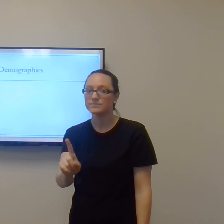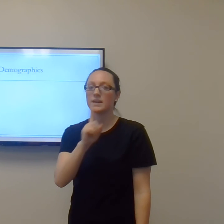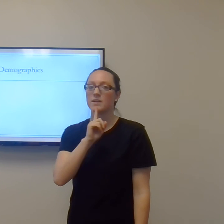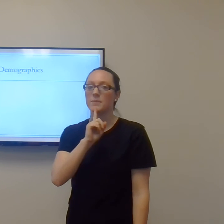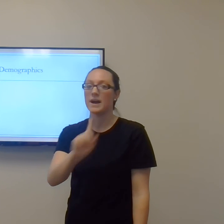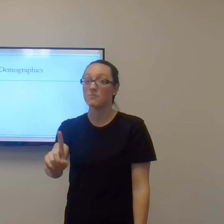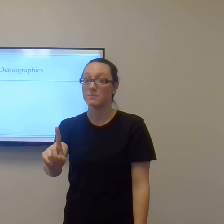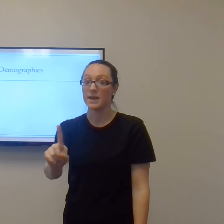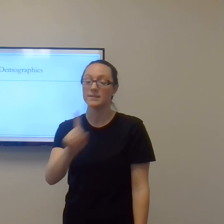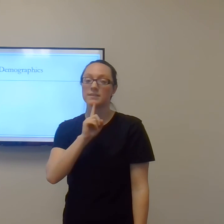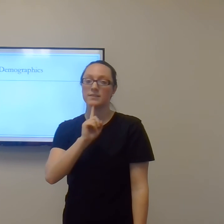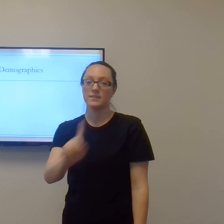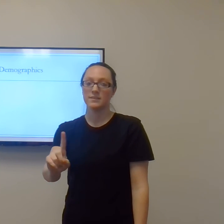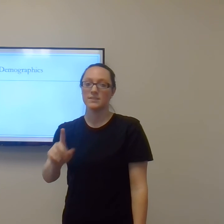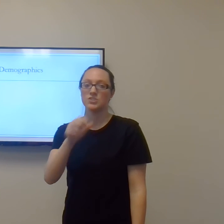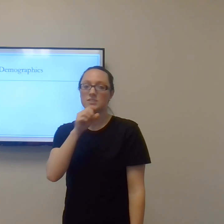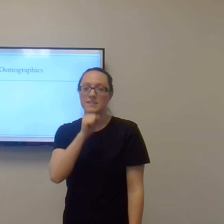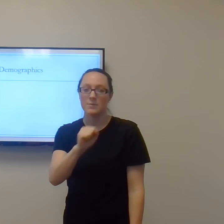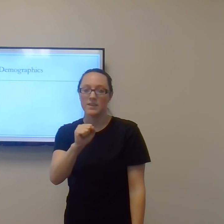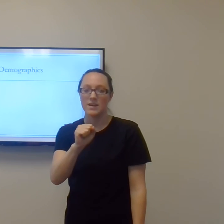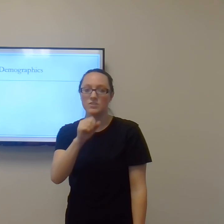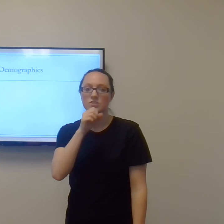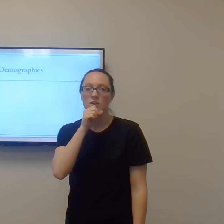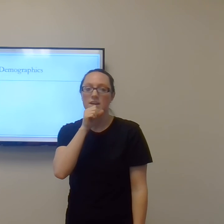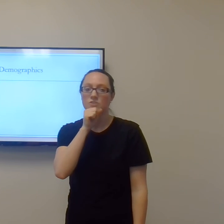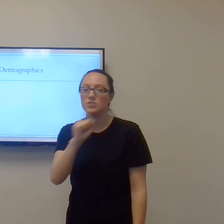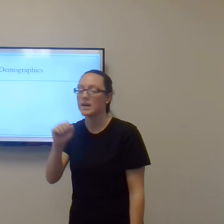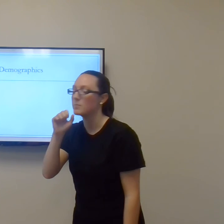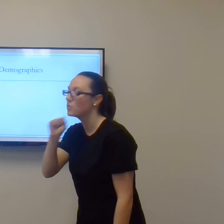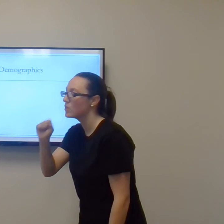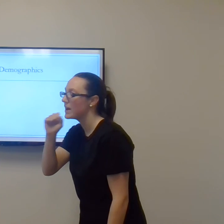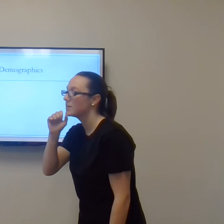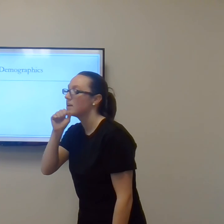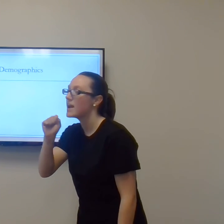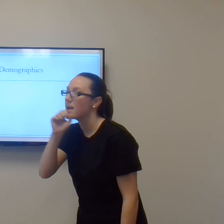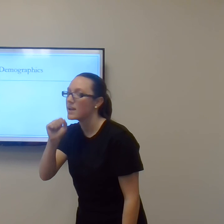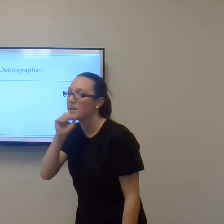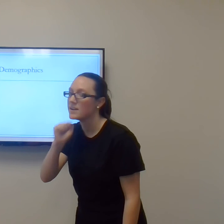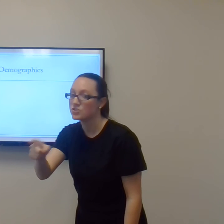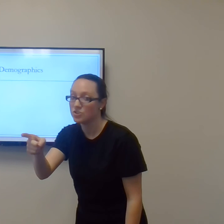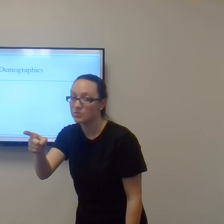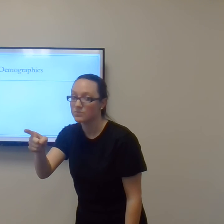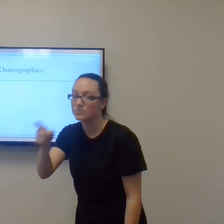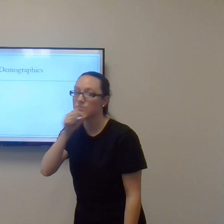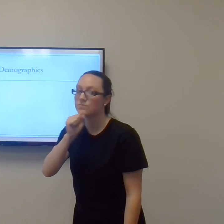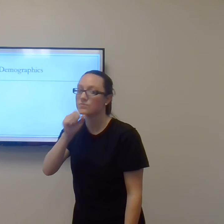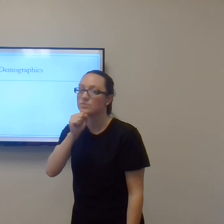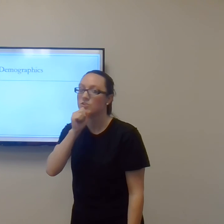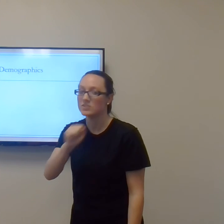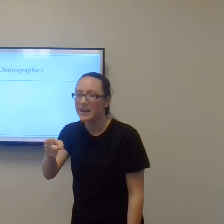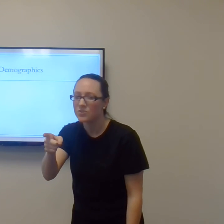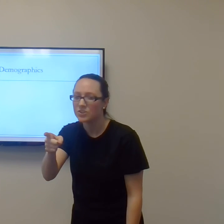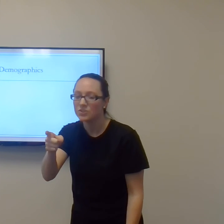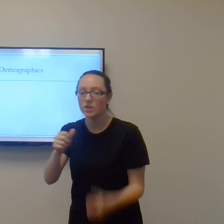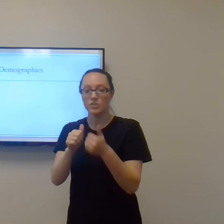I come out from that. It's just the same with age. So age, you kind of pull out, age you. So it's how old are you? You